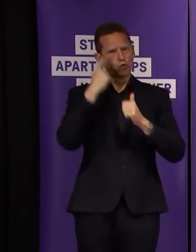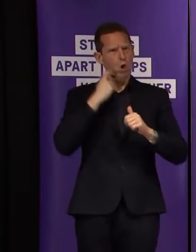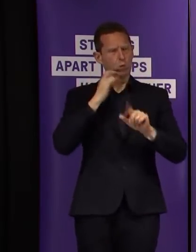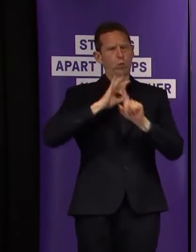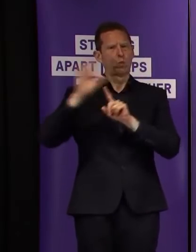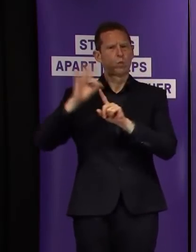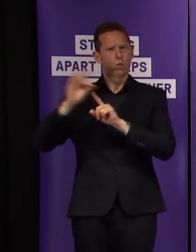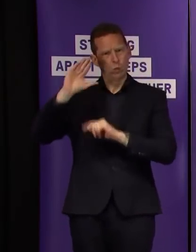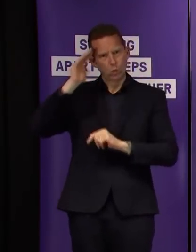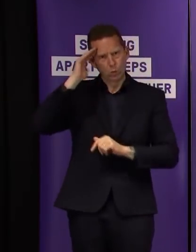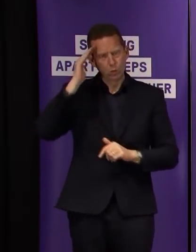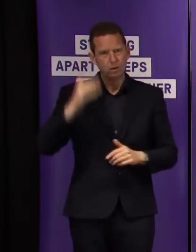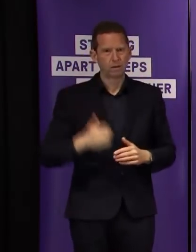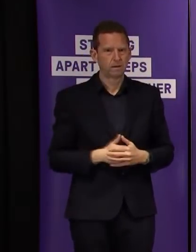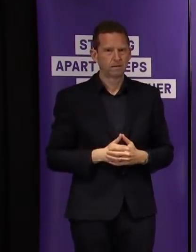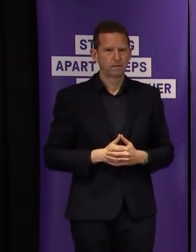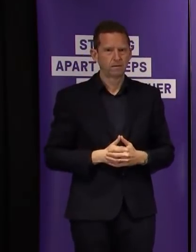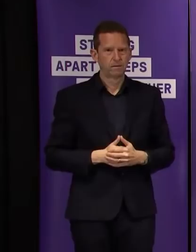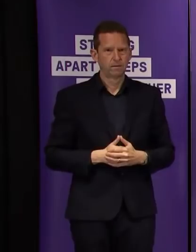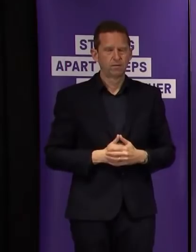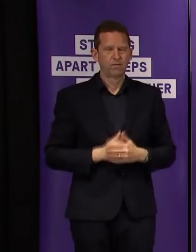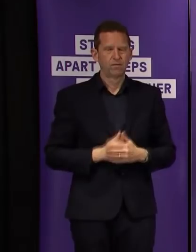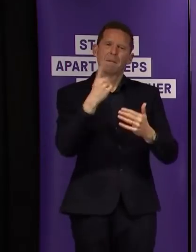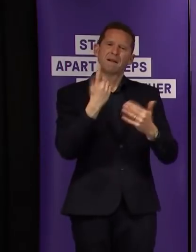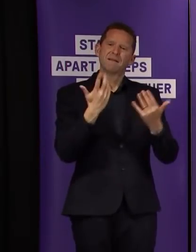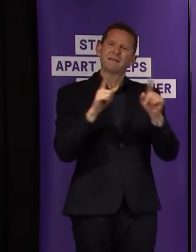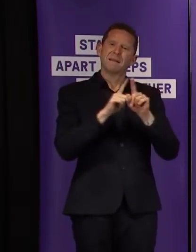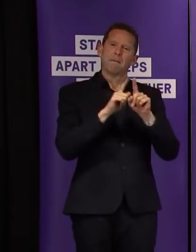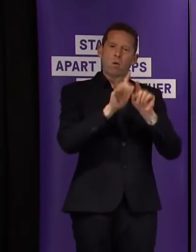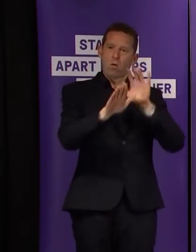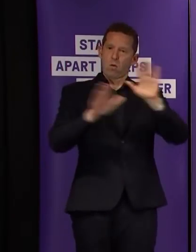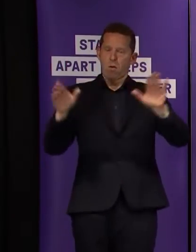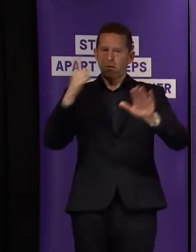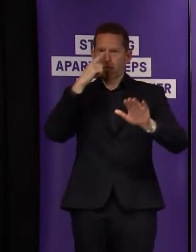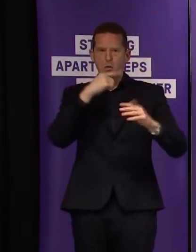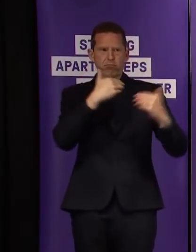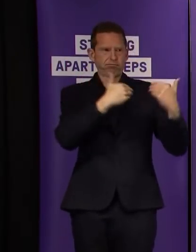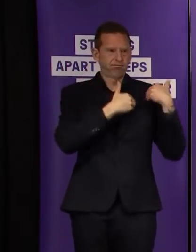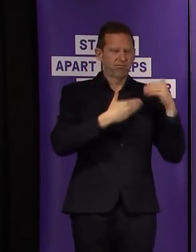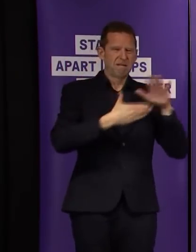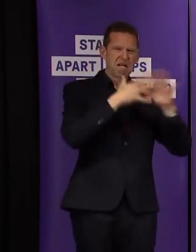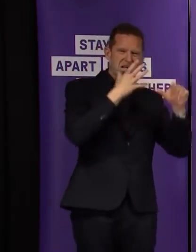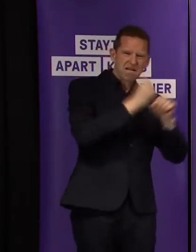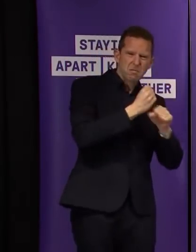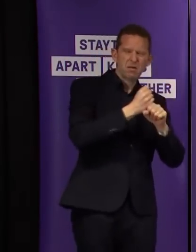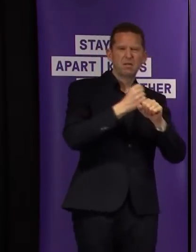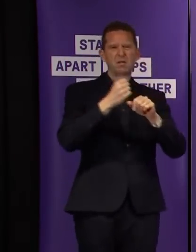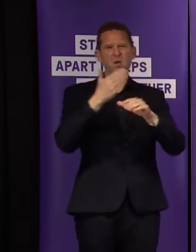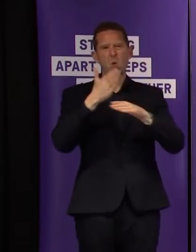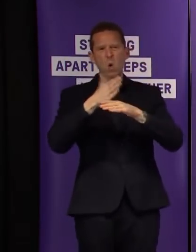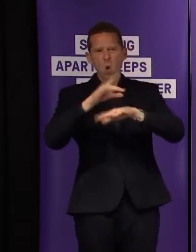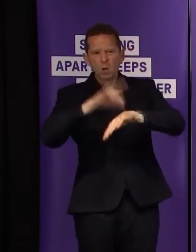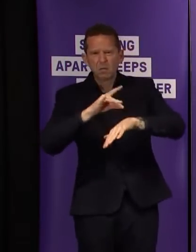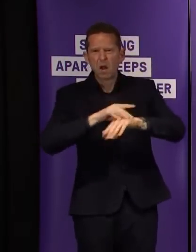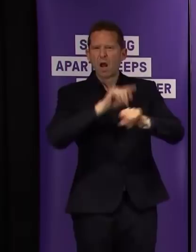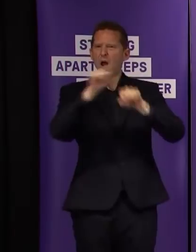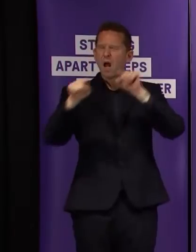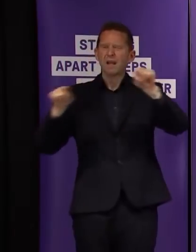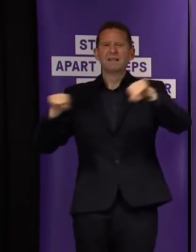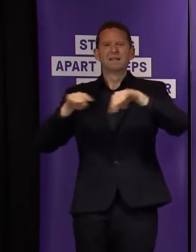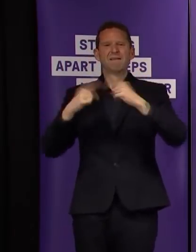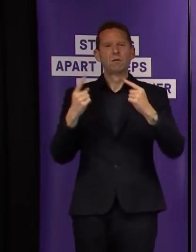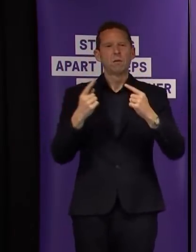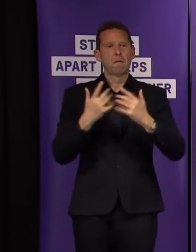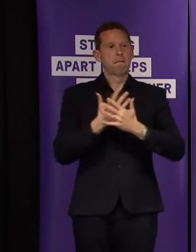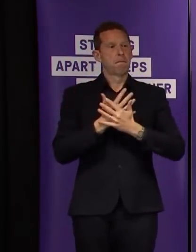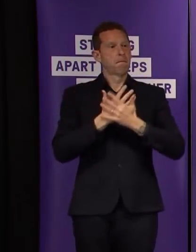But as hard as all the people who've got an official role to play, as hard as they're working, the really hard work and the work that makes the biggest